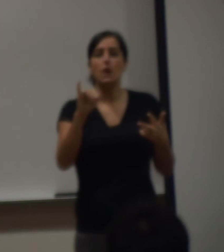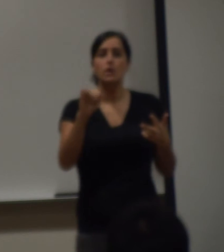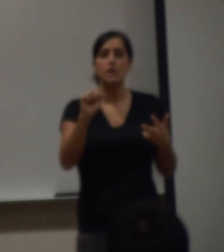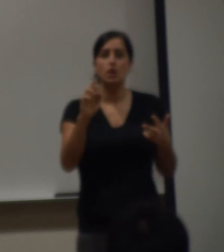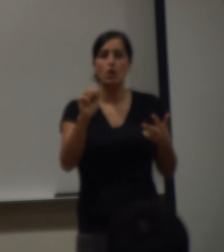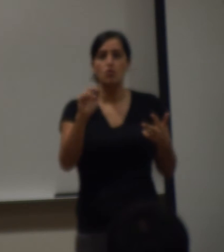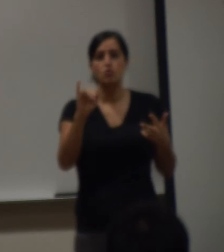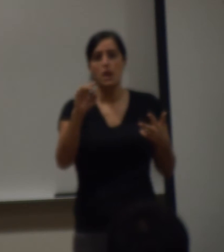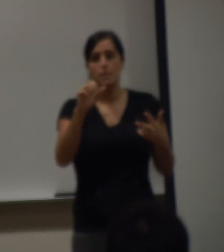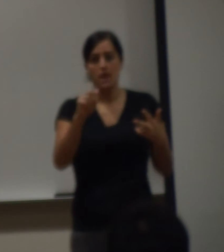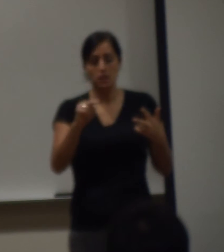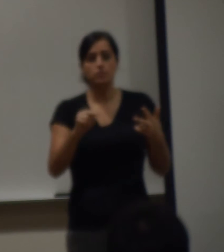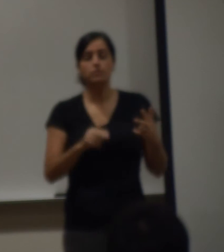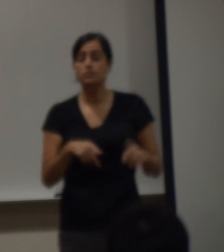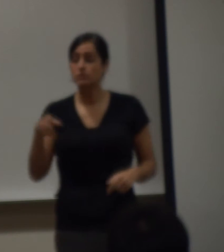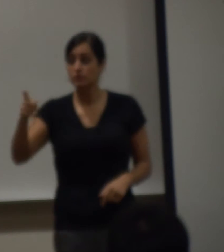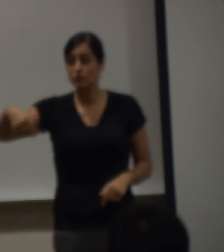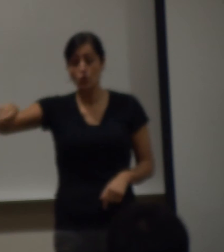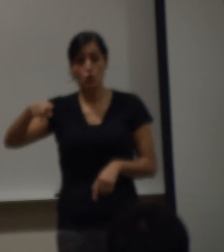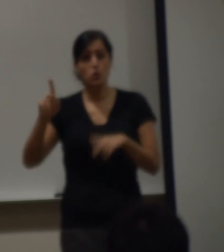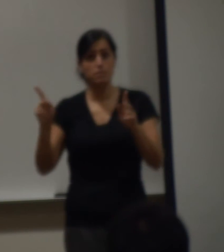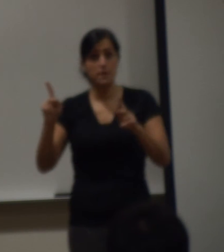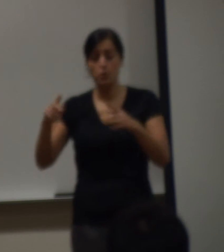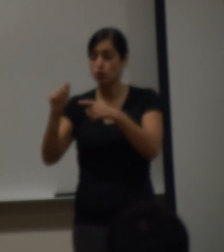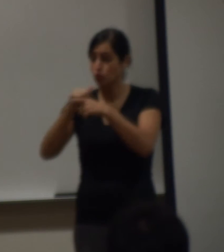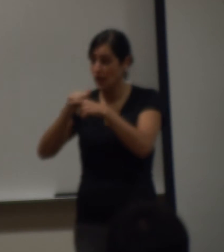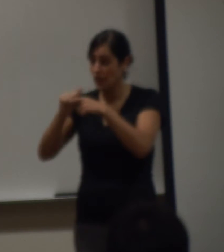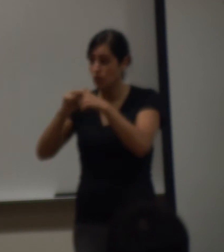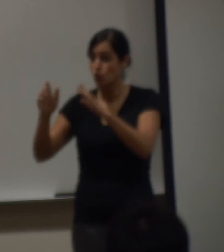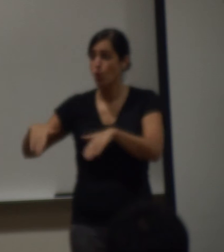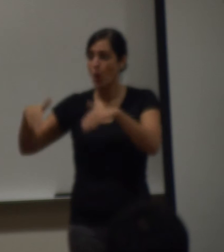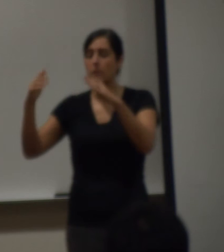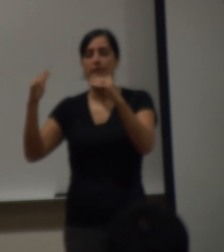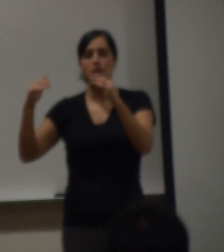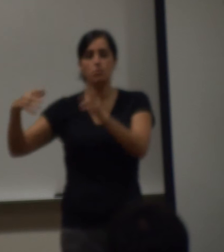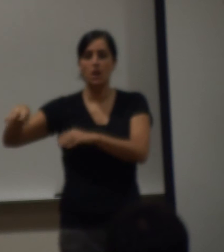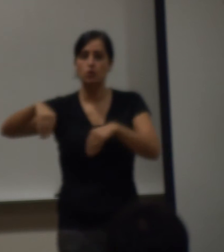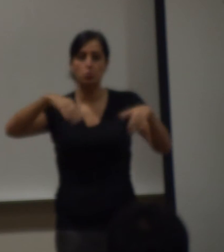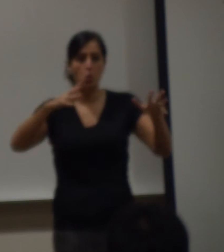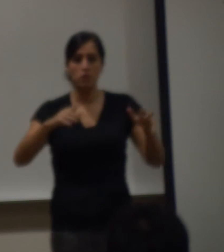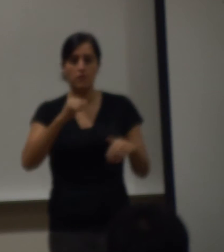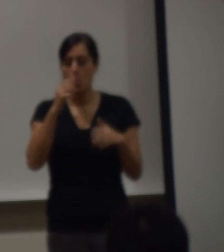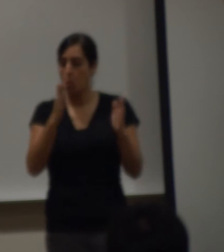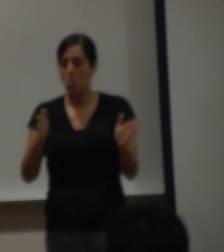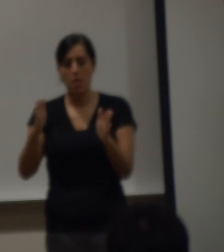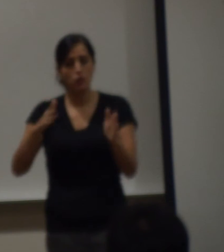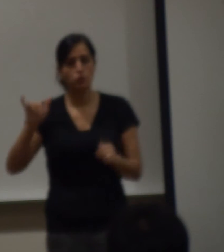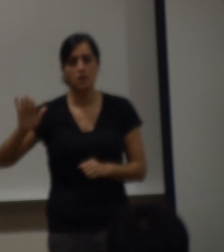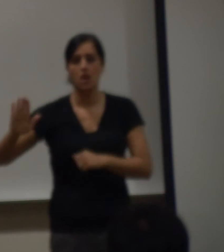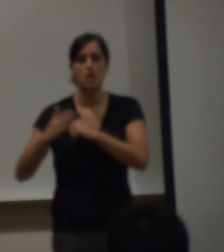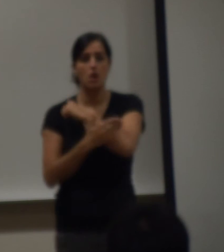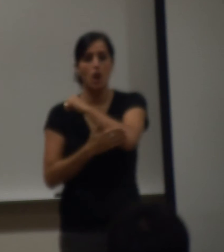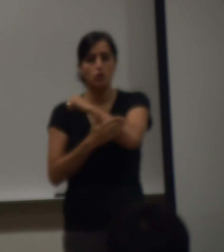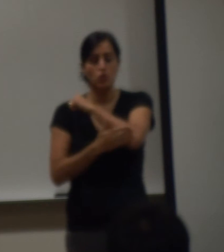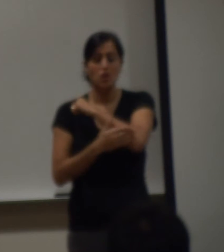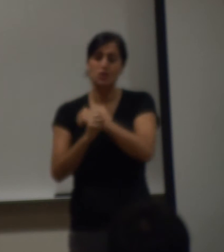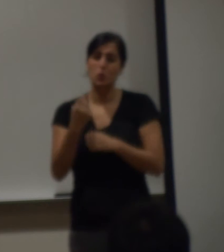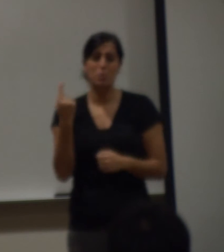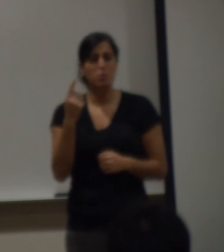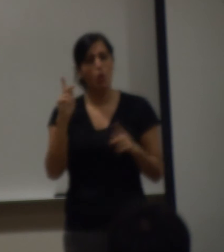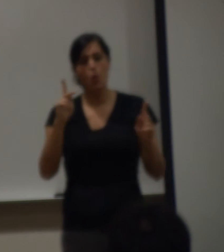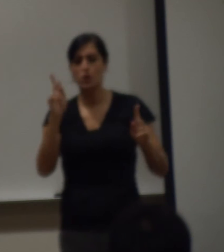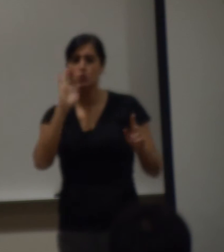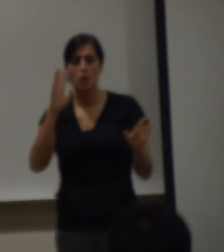with the expectation that they would go abroad. So people are going to migrate. I want to